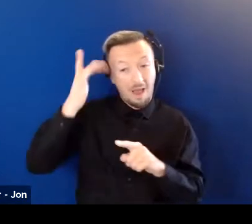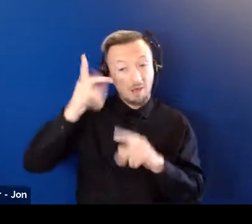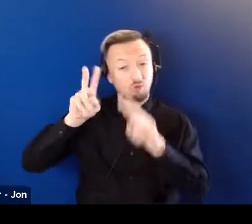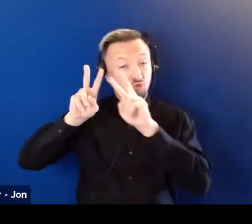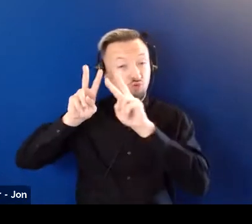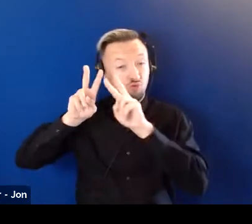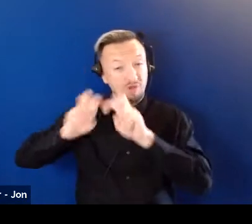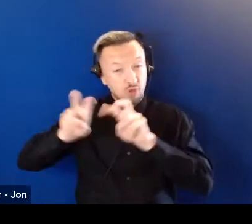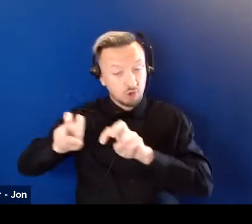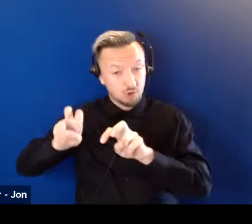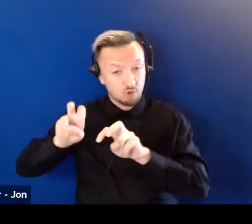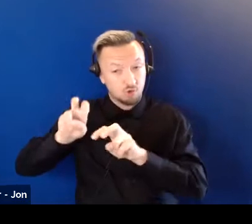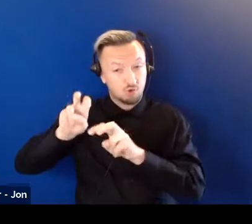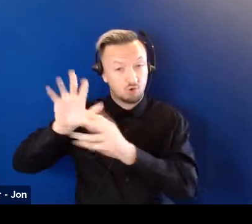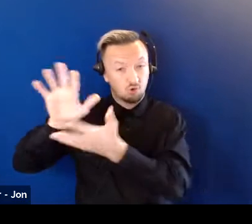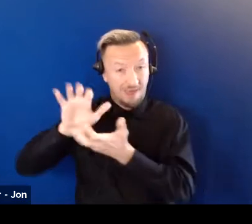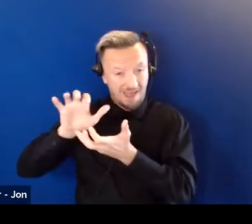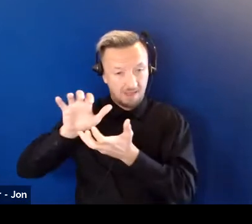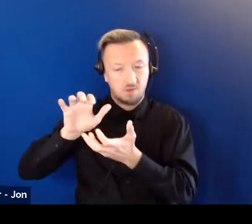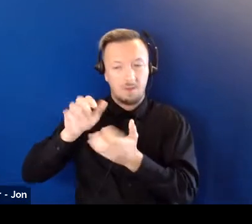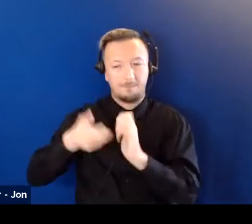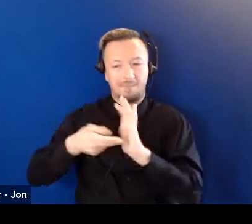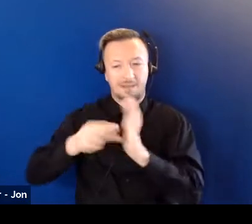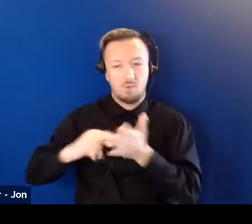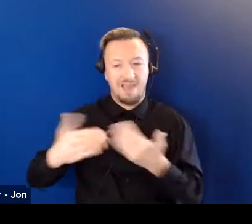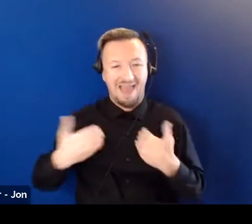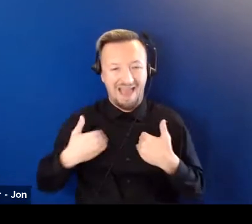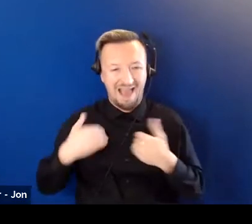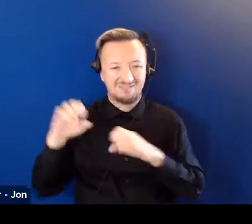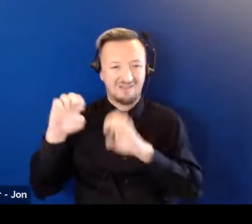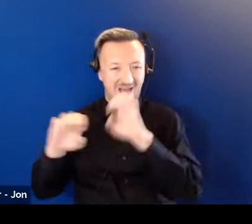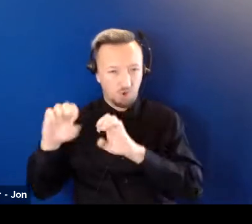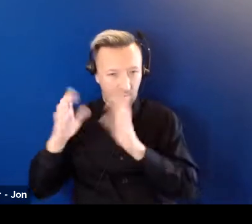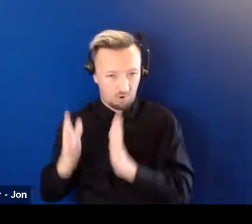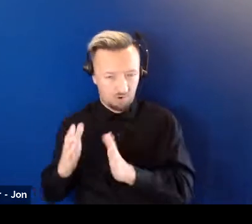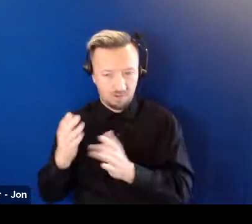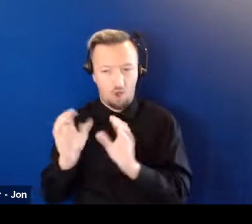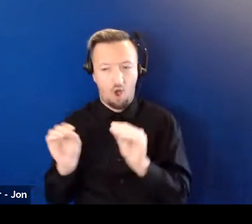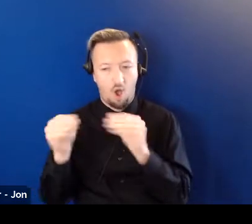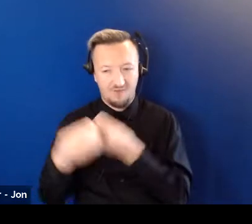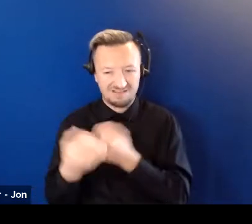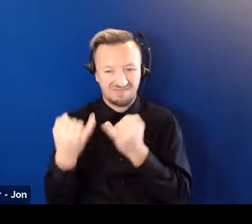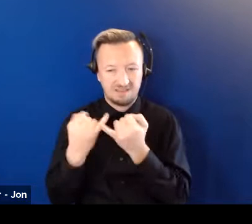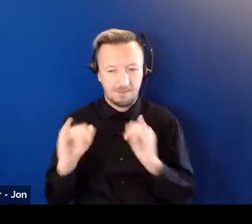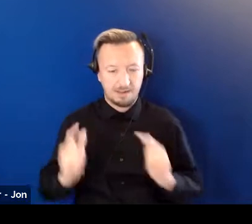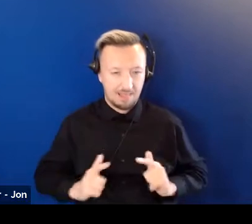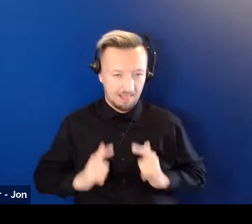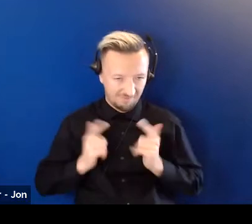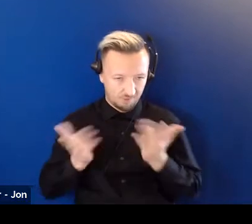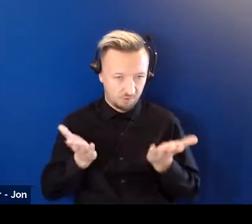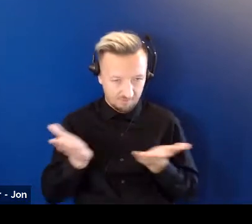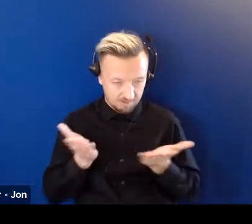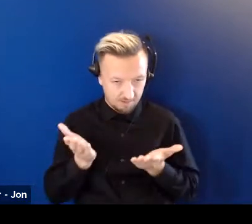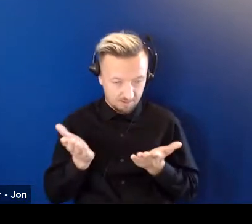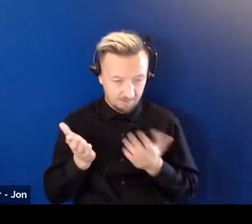is working with an evaluator. So the Office of Independent Living Services is